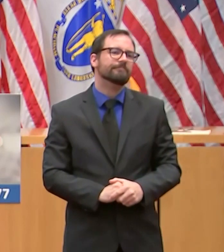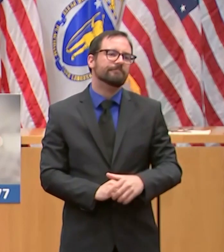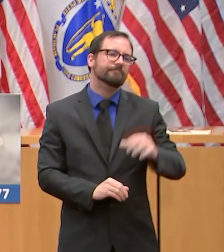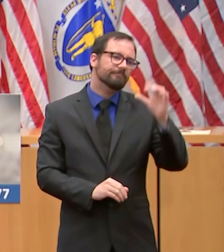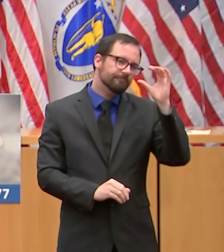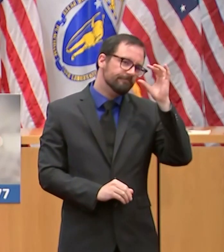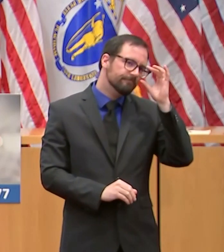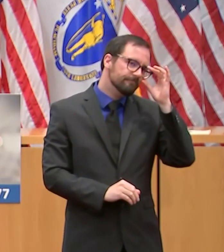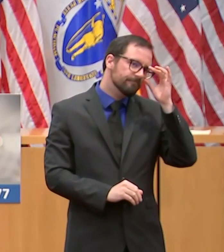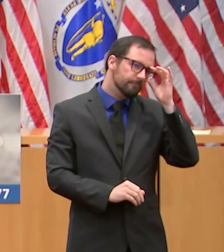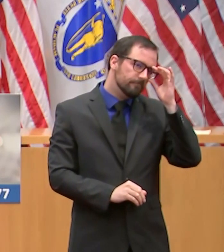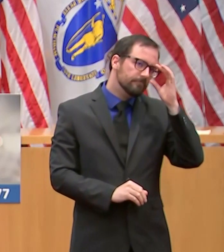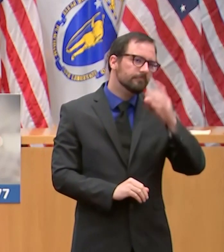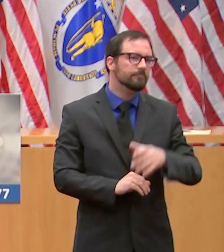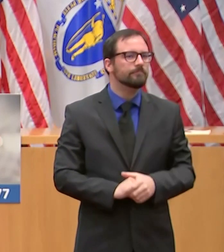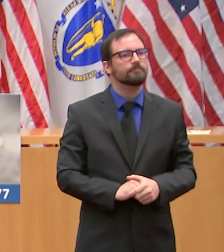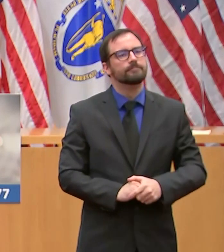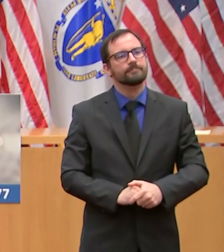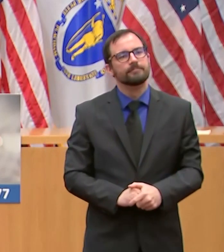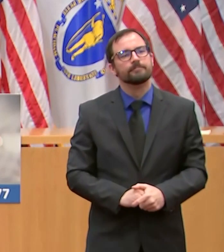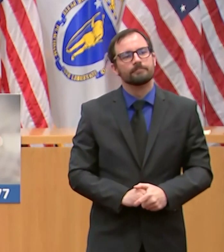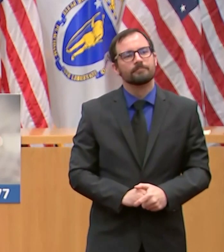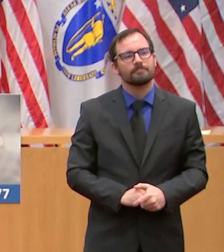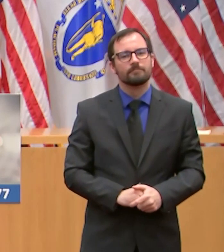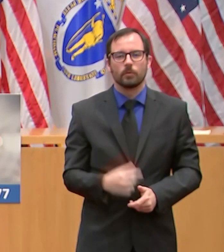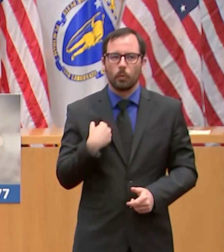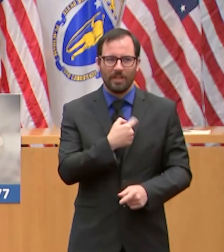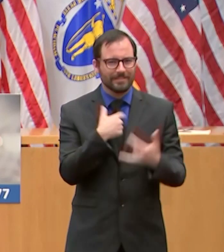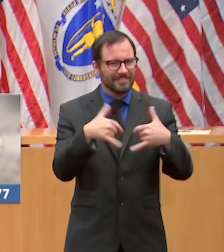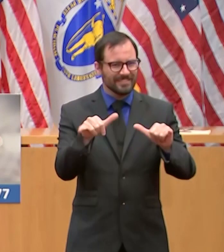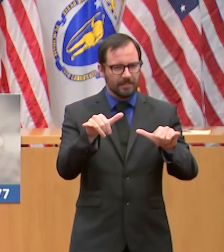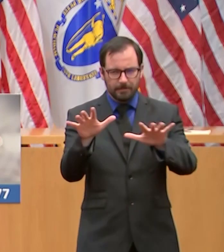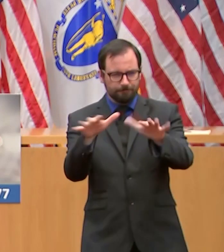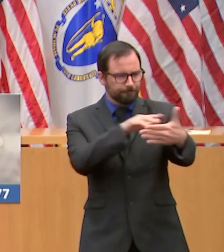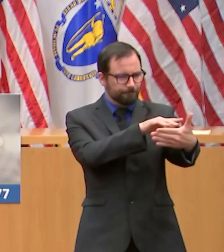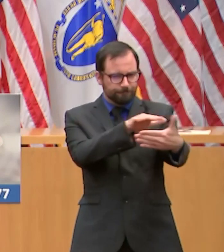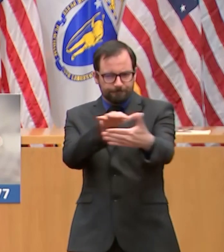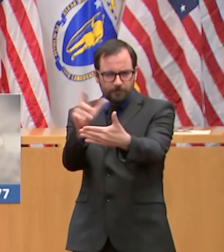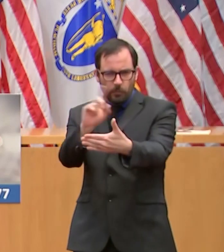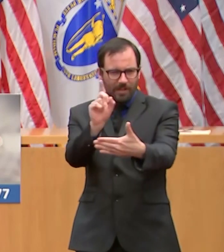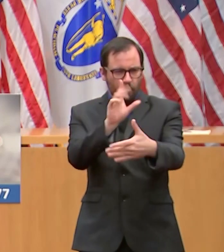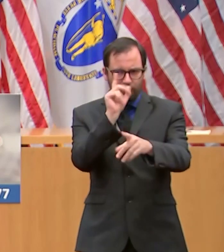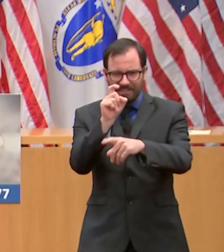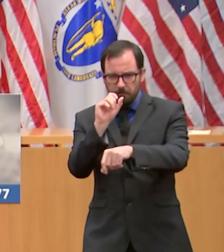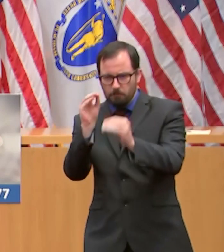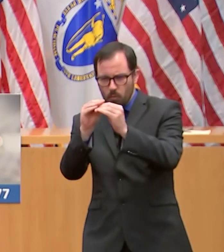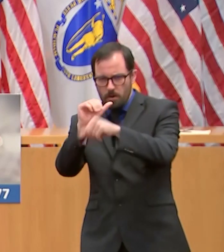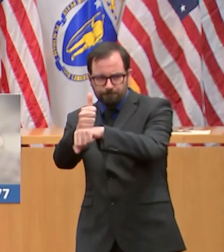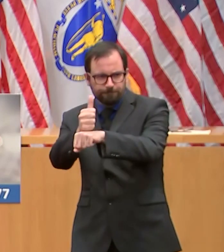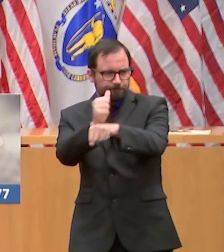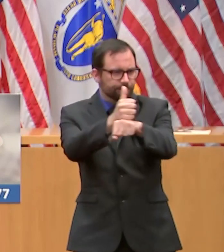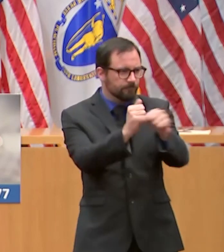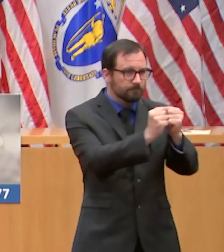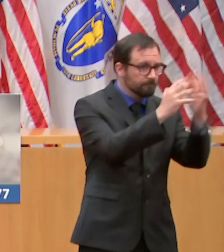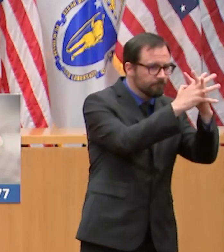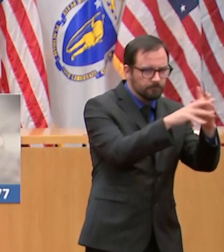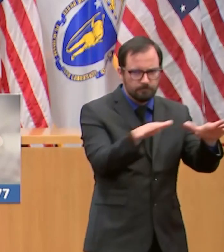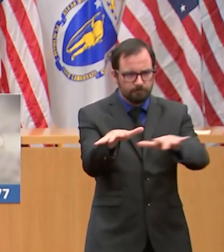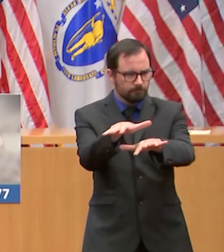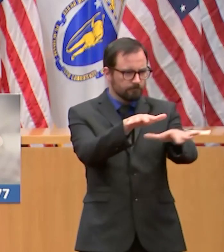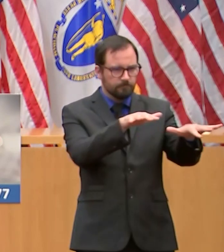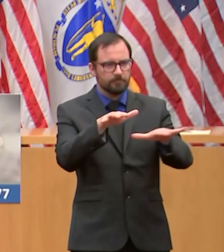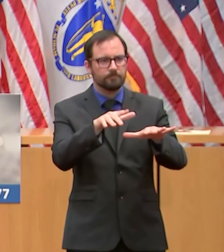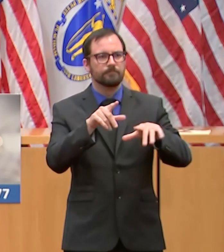hospital capacity. To reduce the strain on our hospitals, we've been working with a wide range of partners to set up field medical stations